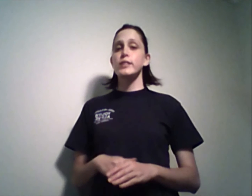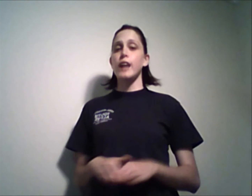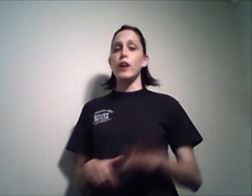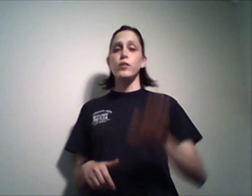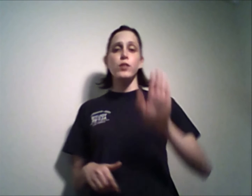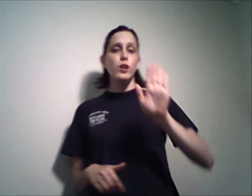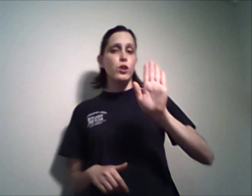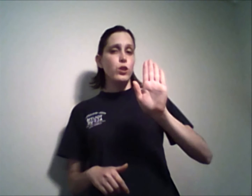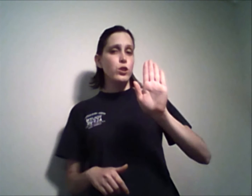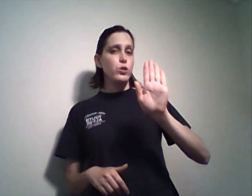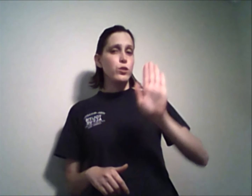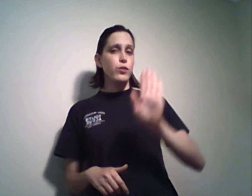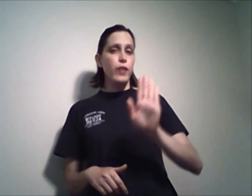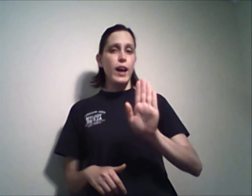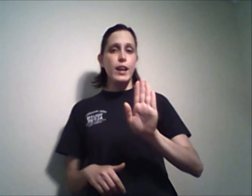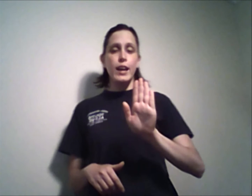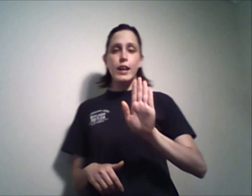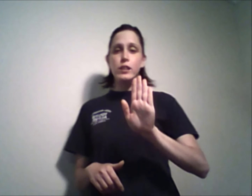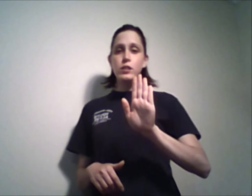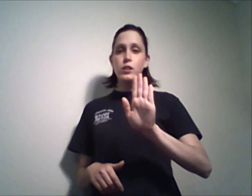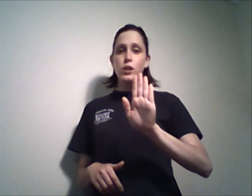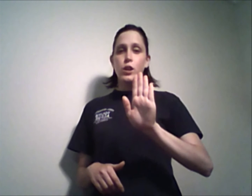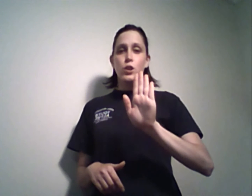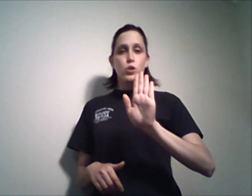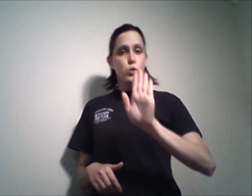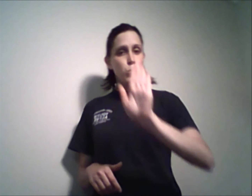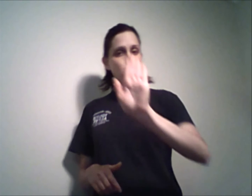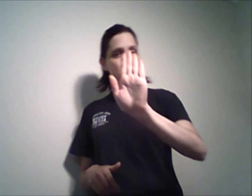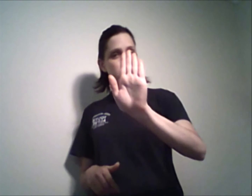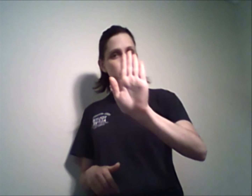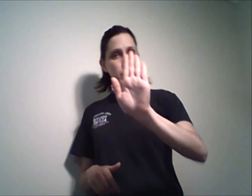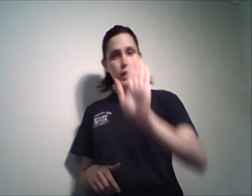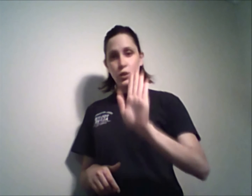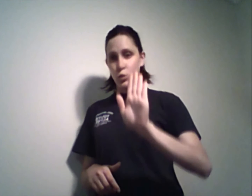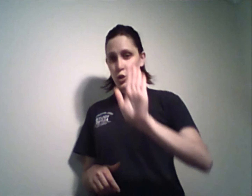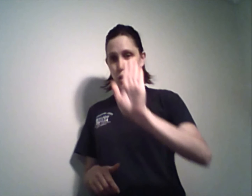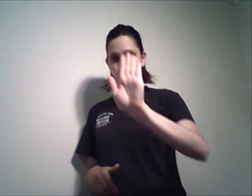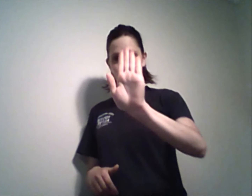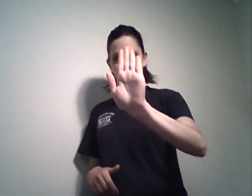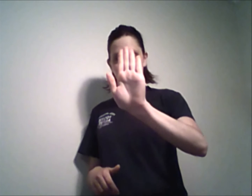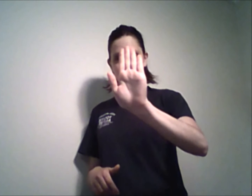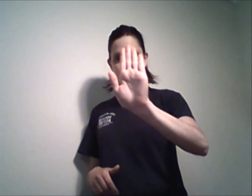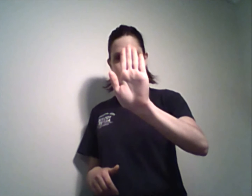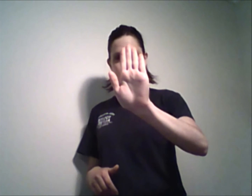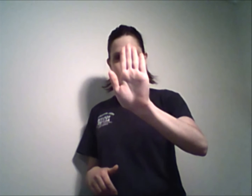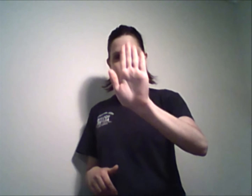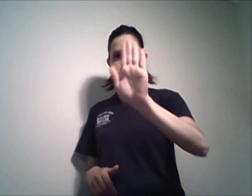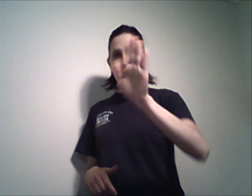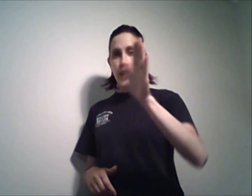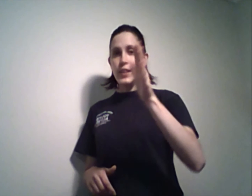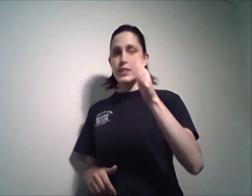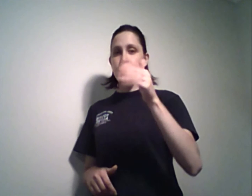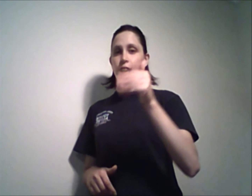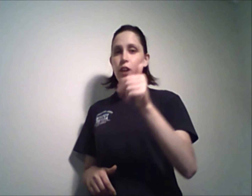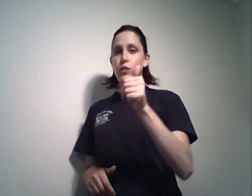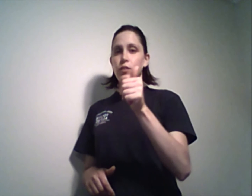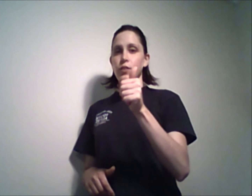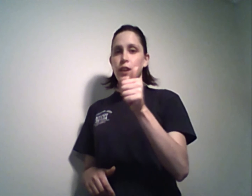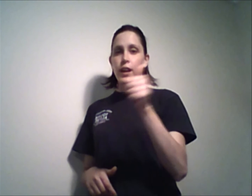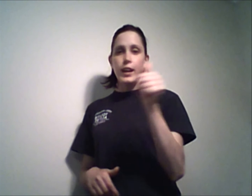Yourself. You're going to do the flat hand towards somebody. So your, and then self is